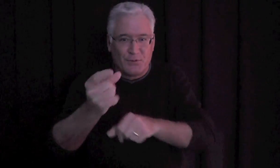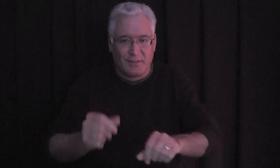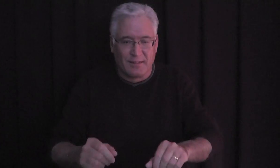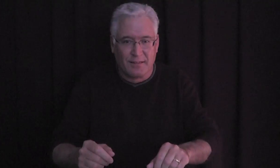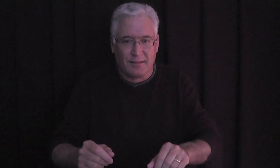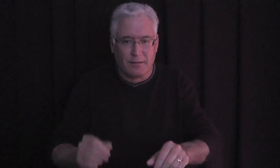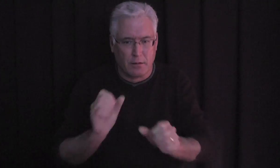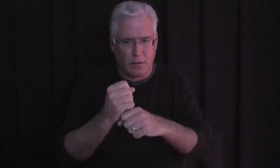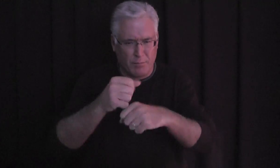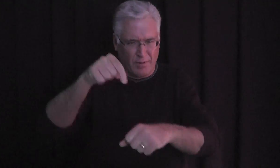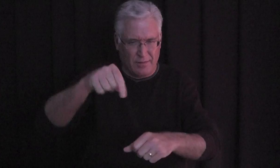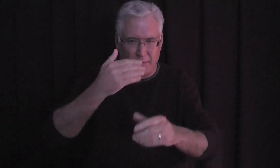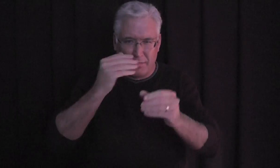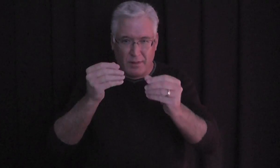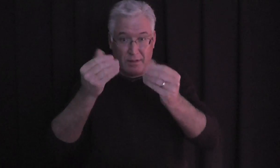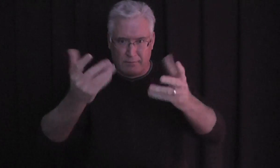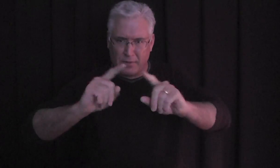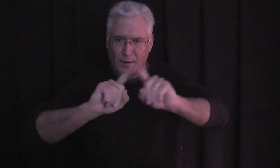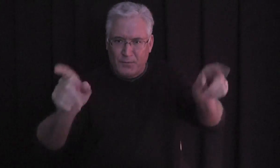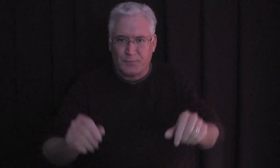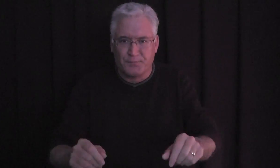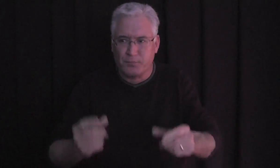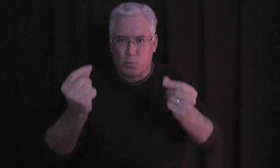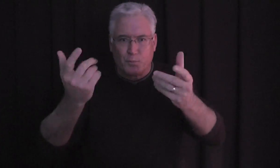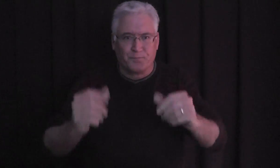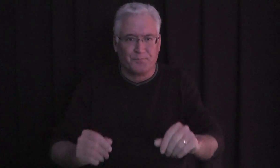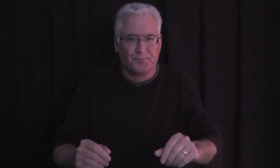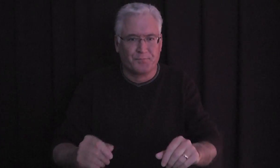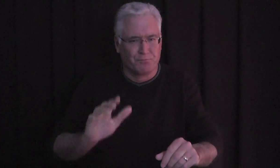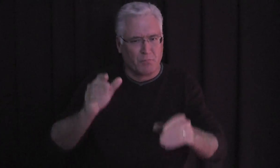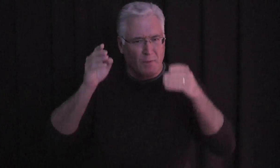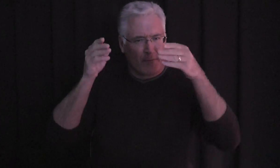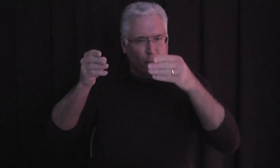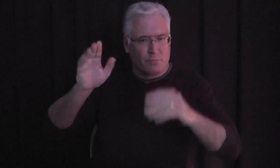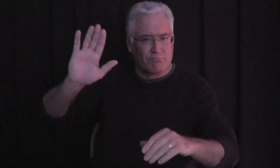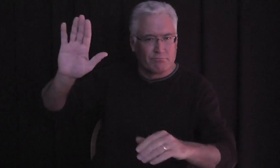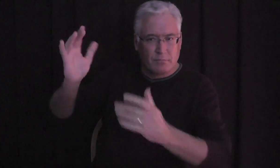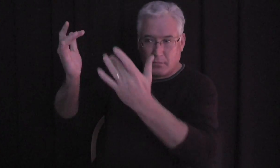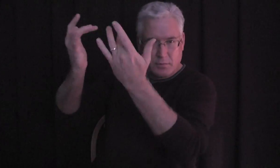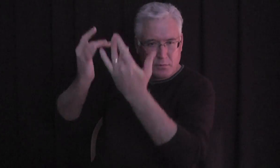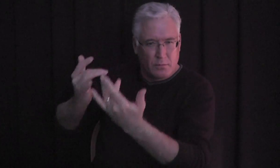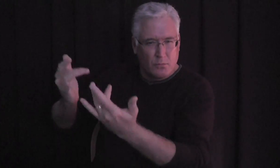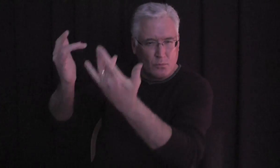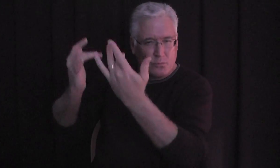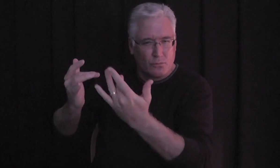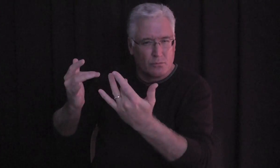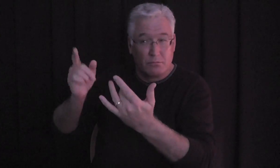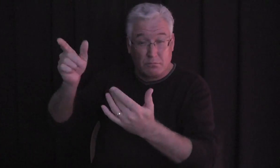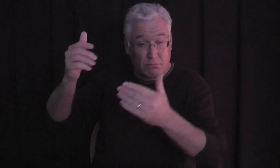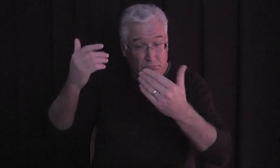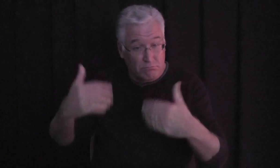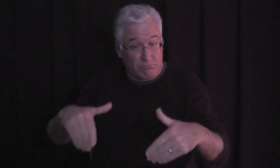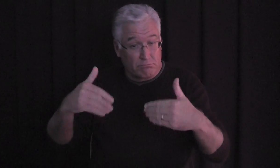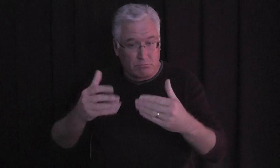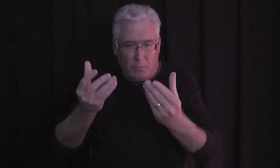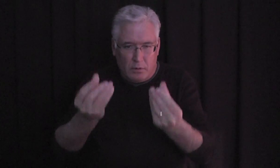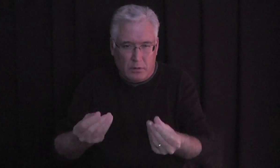Thanksgivings before. Be different from any other year before. Make it different. What are you going to do? Thank God. Look to him for all of